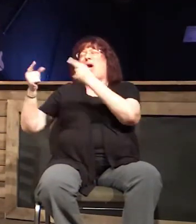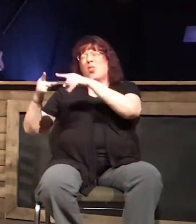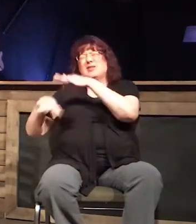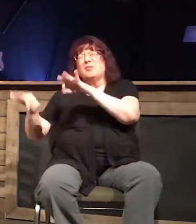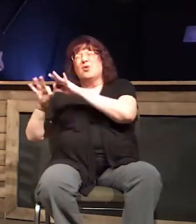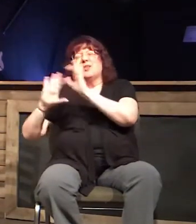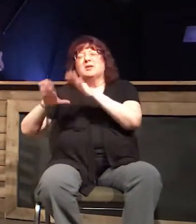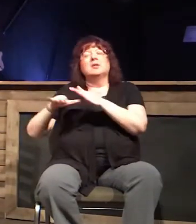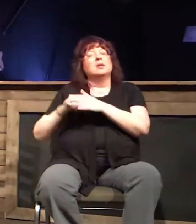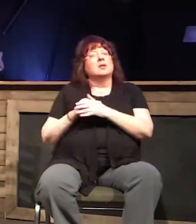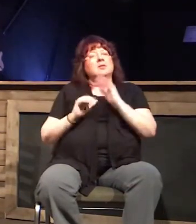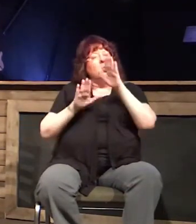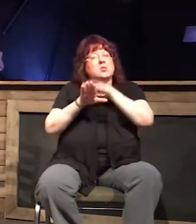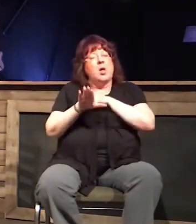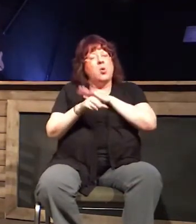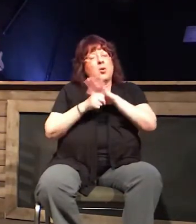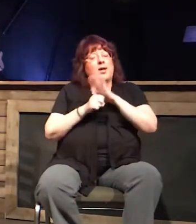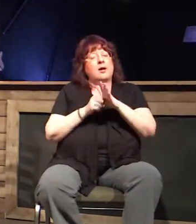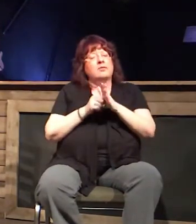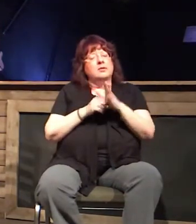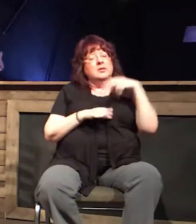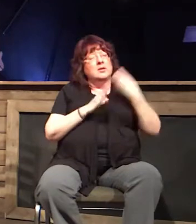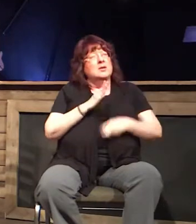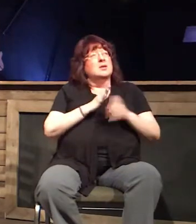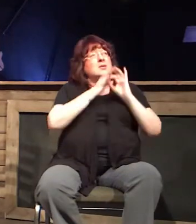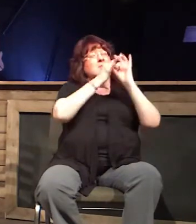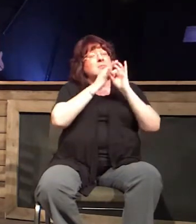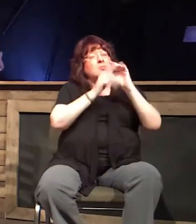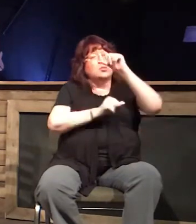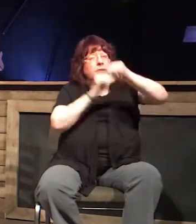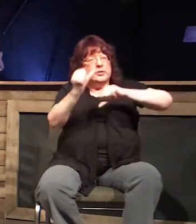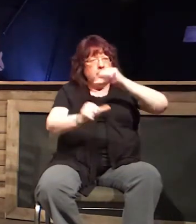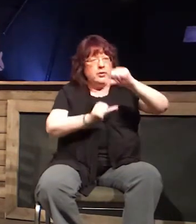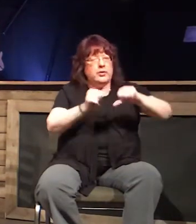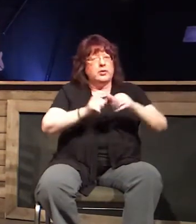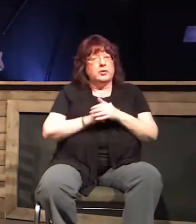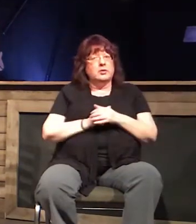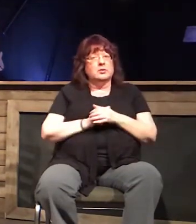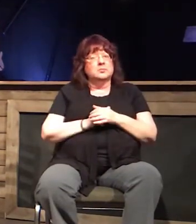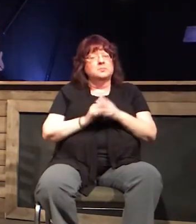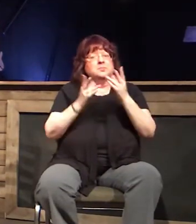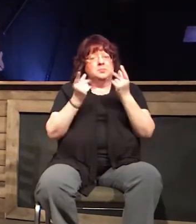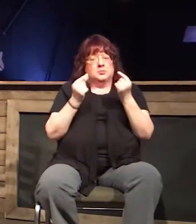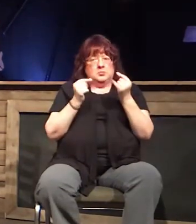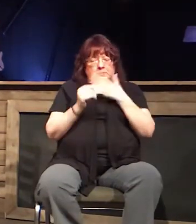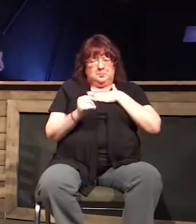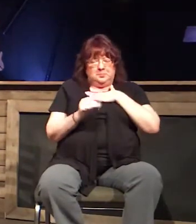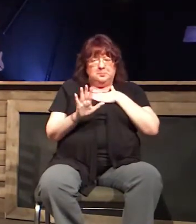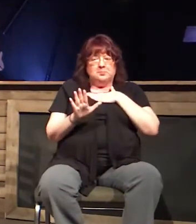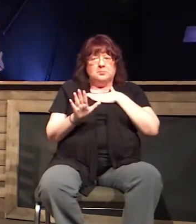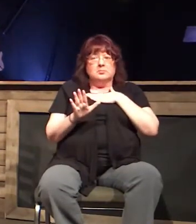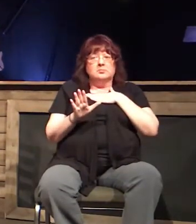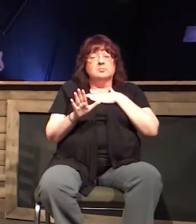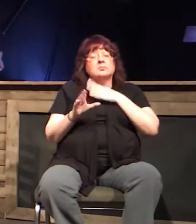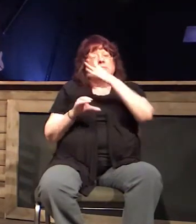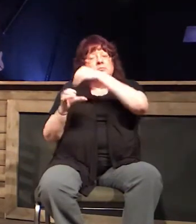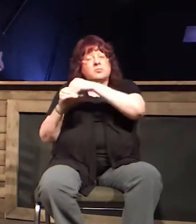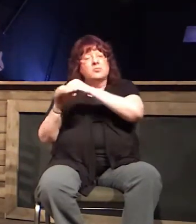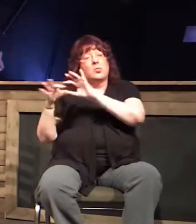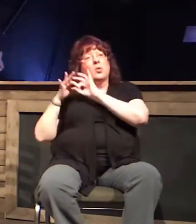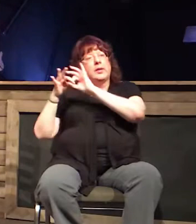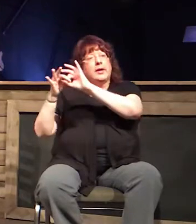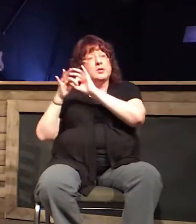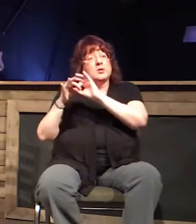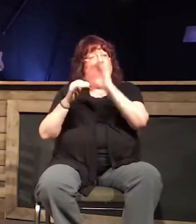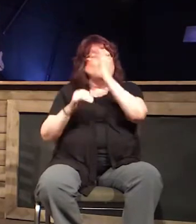matter. But we don't slow down long enough to be in deep relationship with each other. What I want to ask you to do is get into the roundabout of